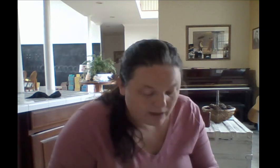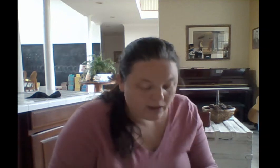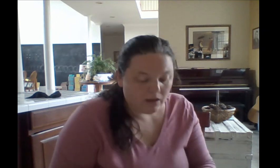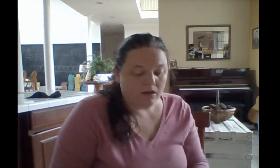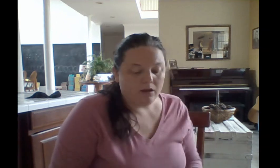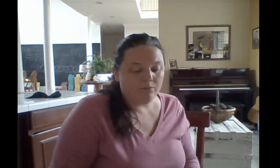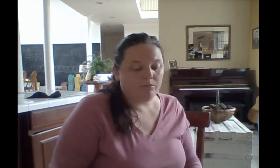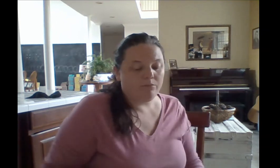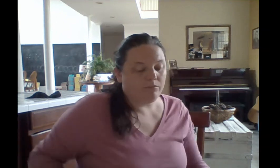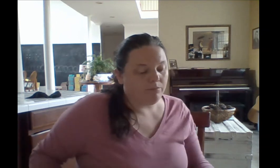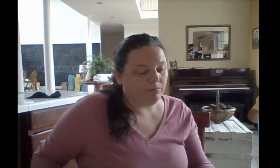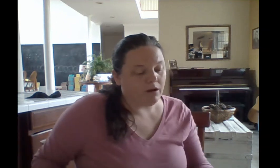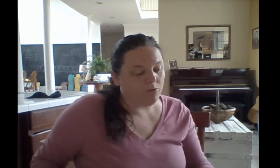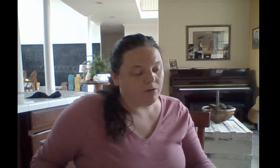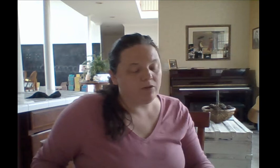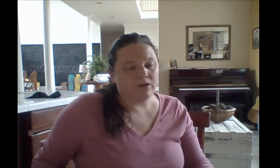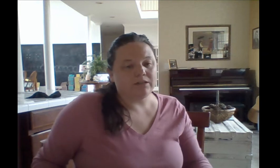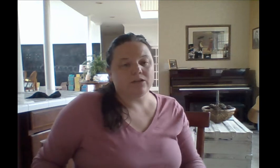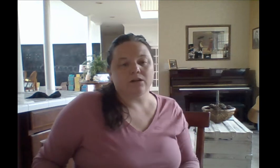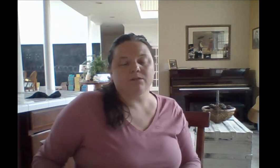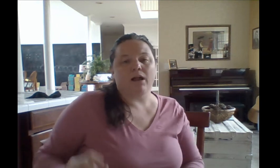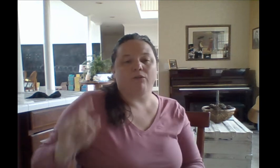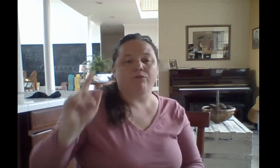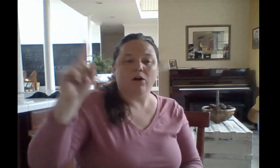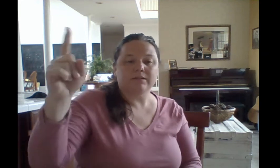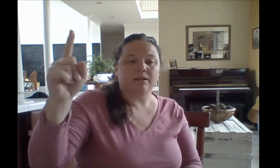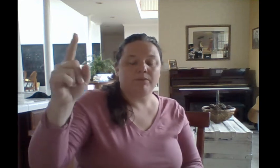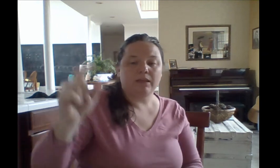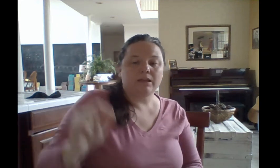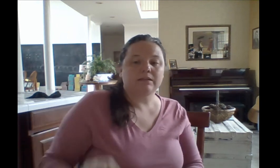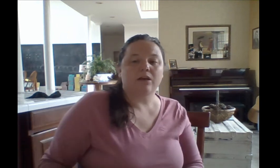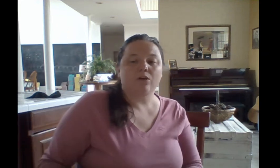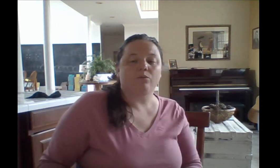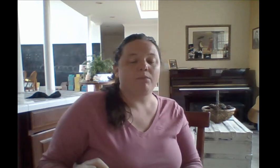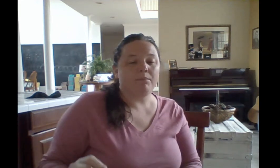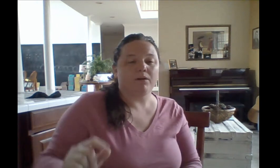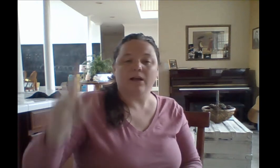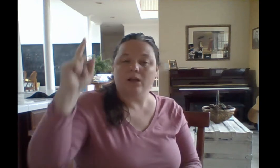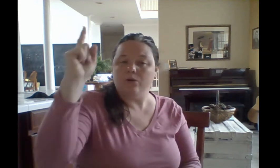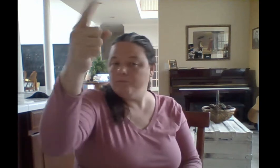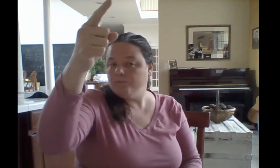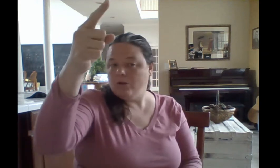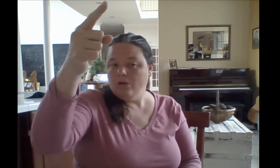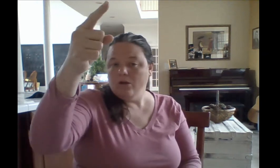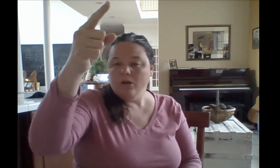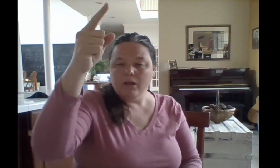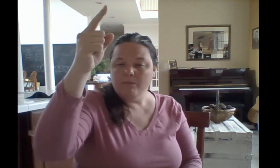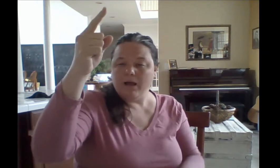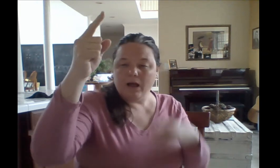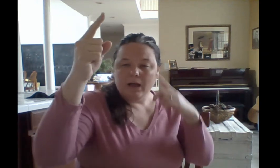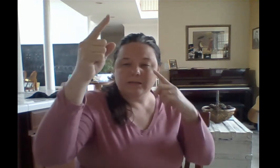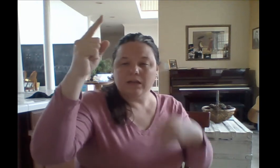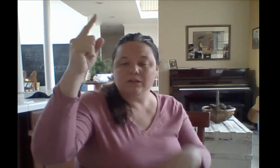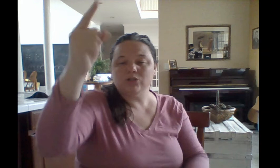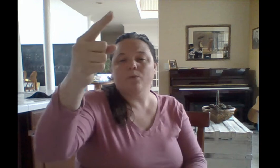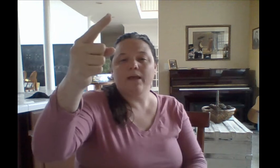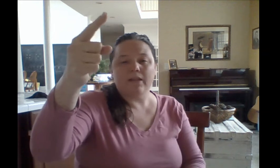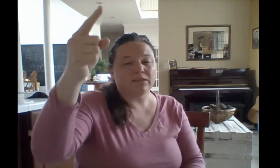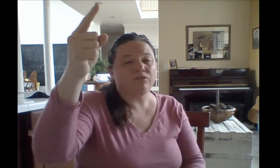Okay, another one of the units here talks about how far something is. So remember, if I go and my eyes kind of squint, that's